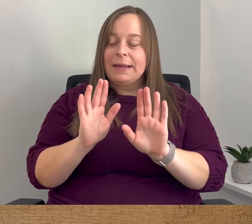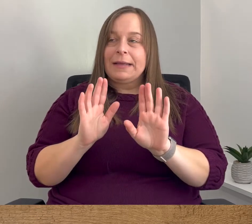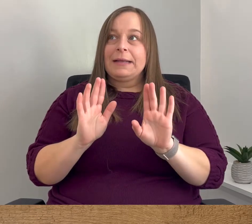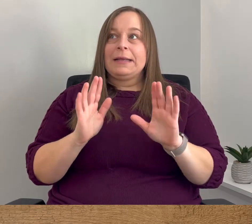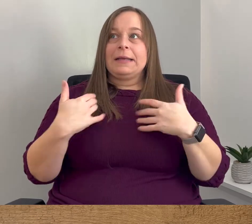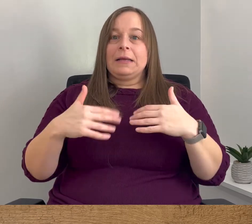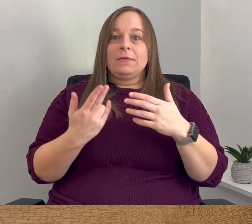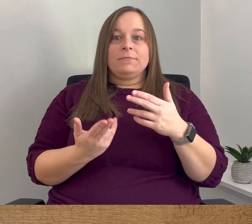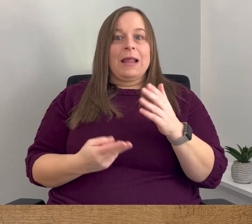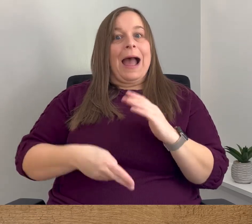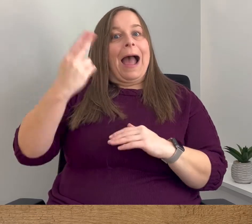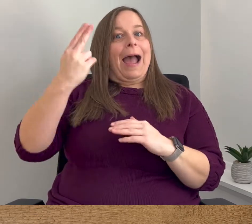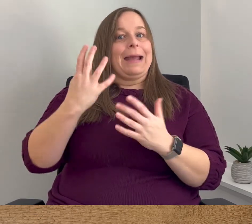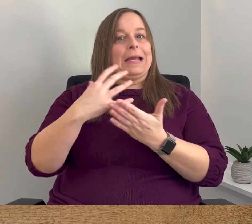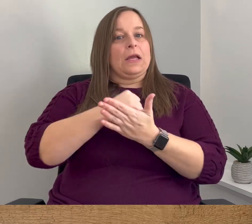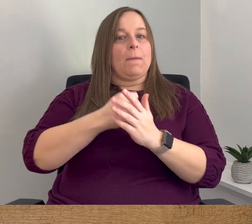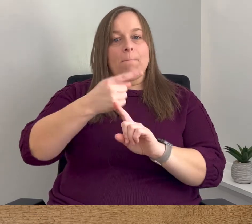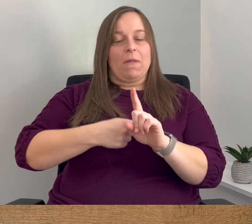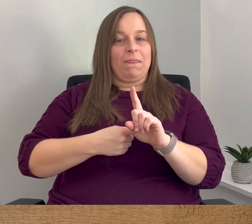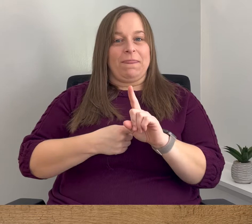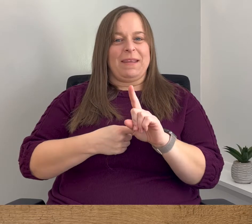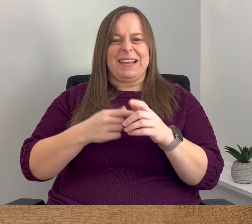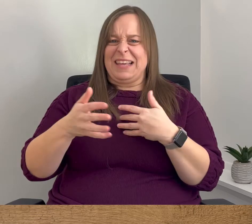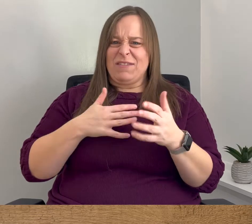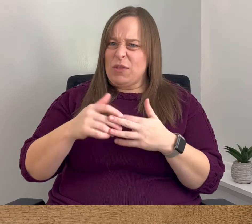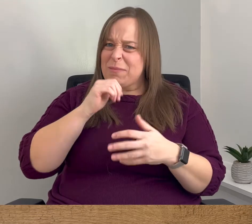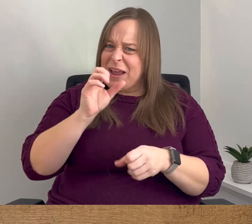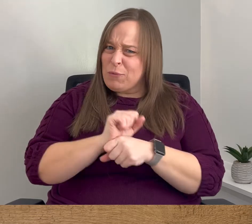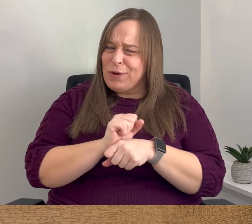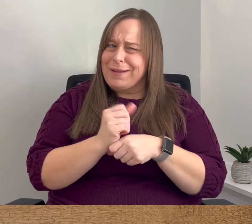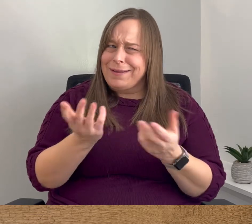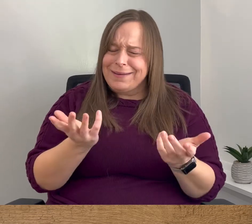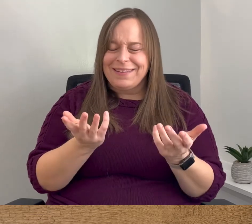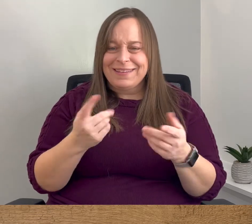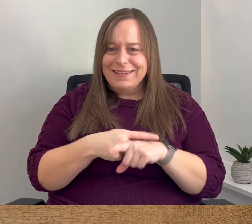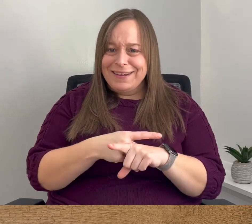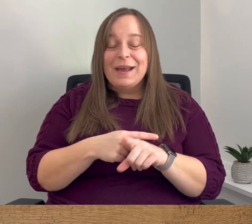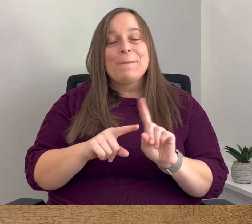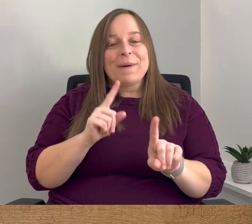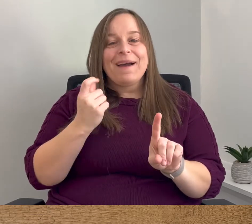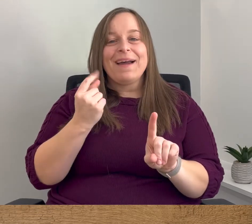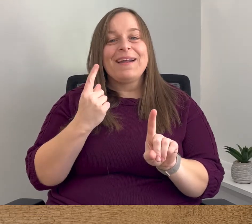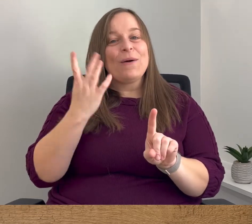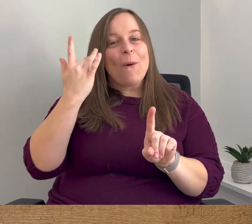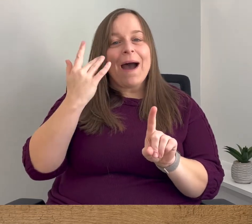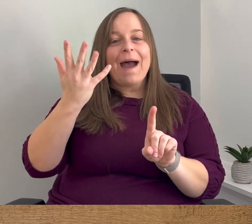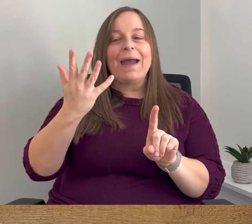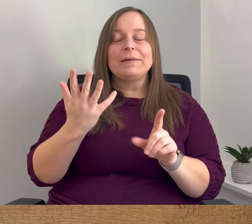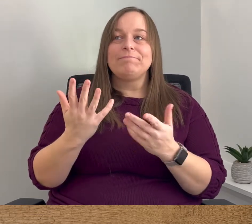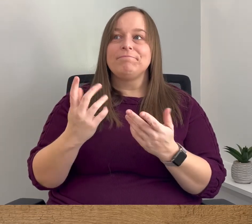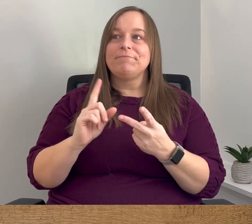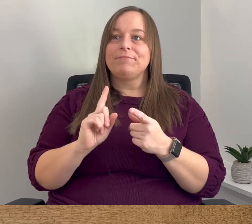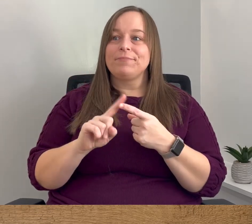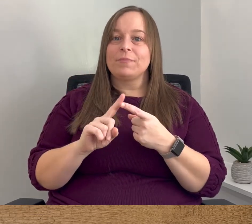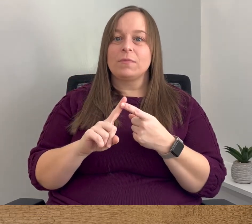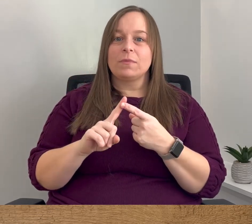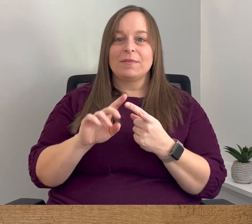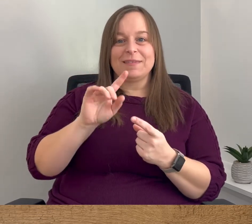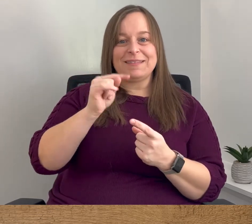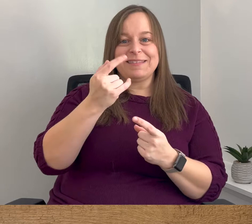is a very high income month, despite me not working, just